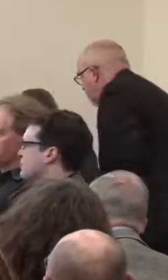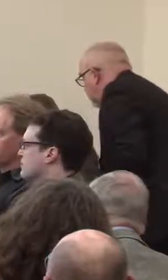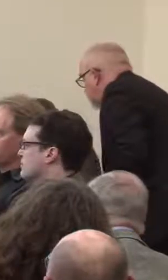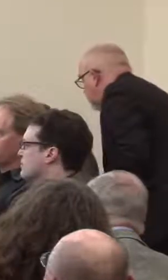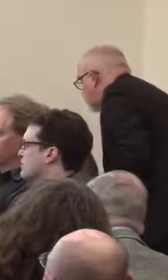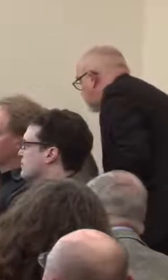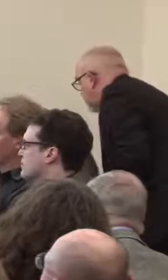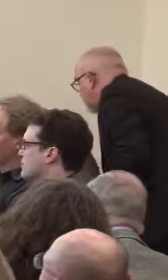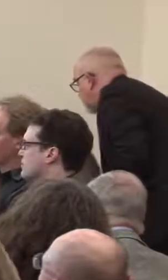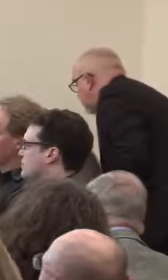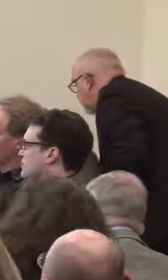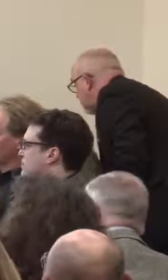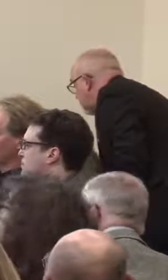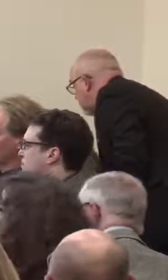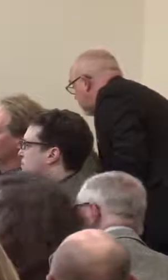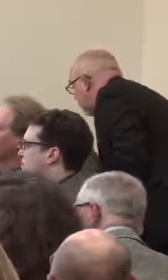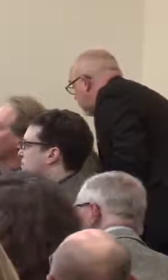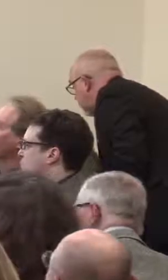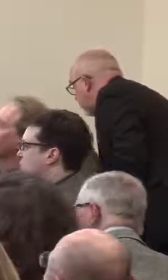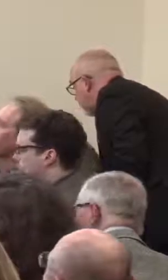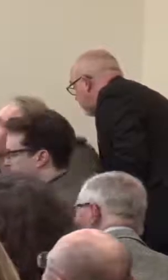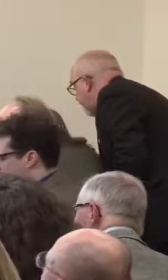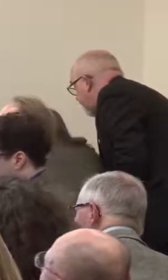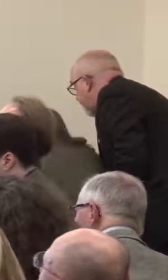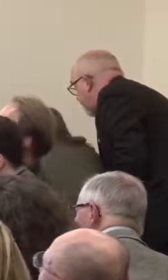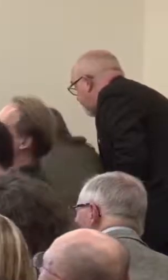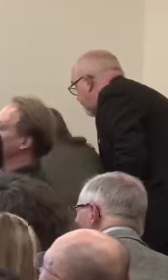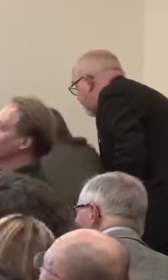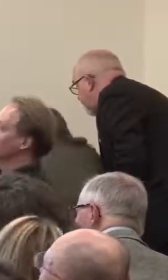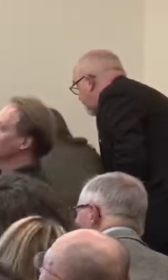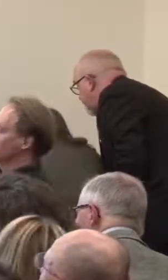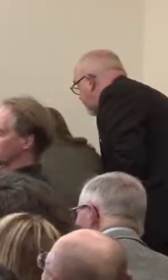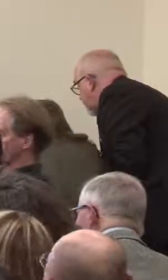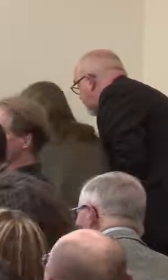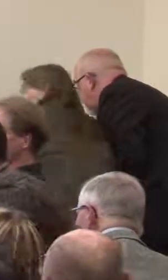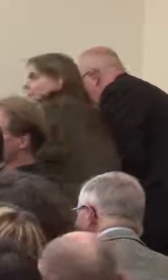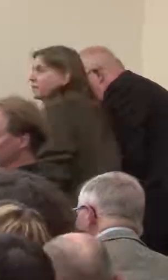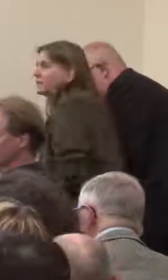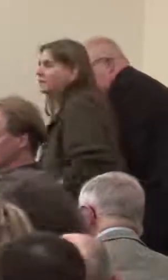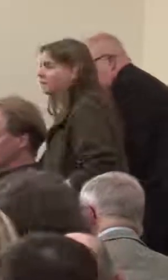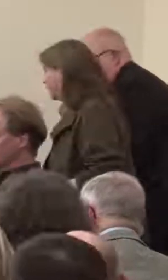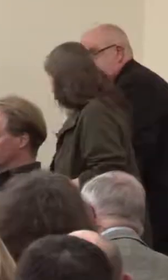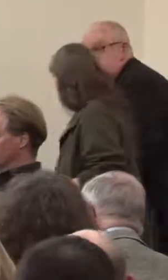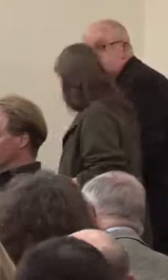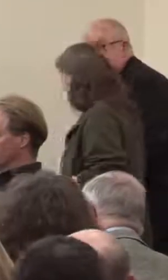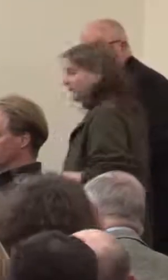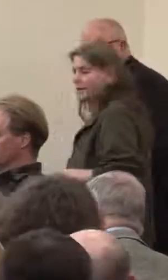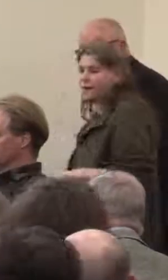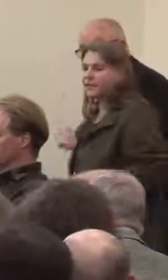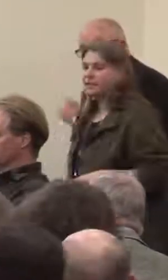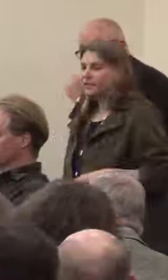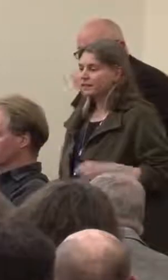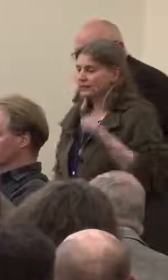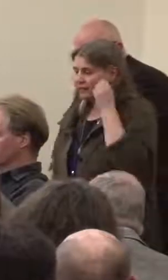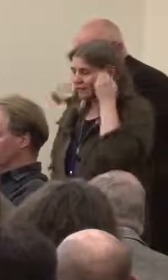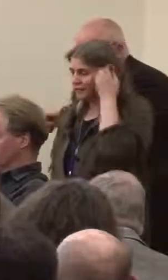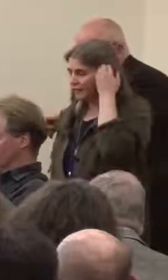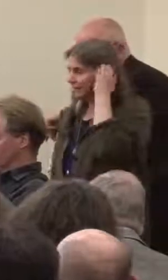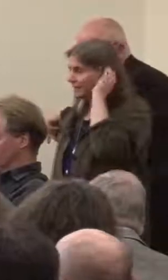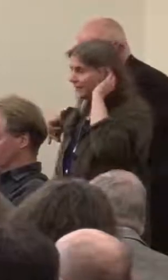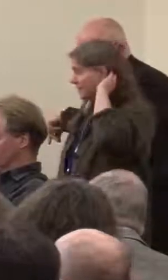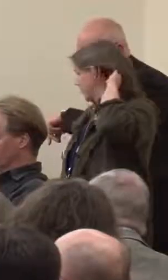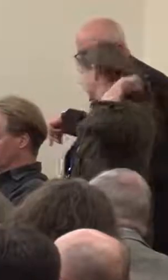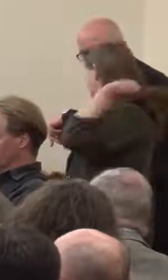Judges, I'm about to ask you what your votes were. Are you ready to be asked that? Can we